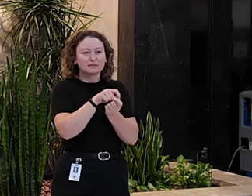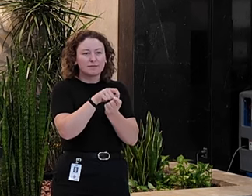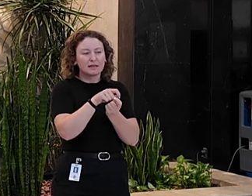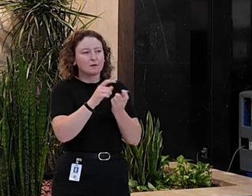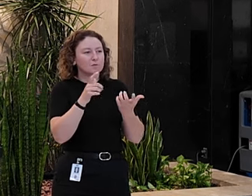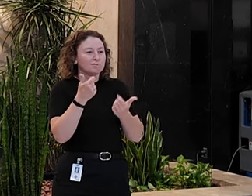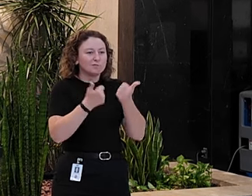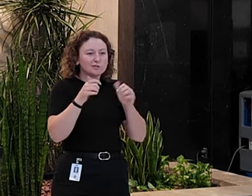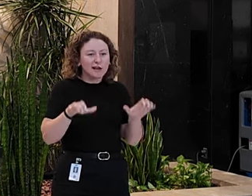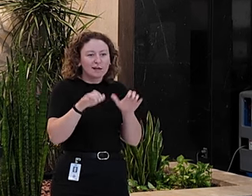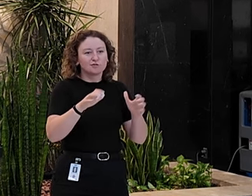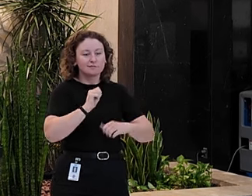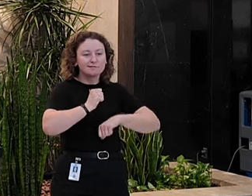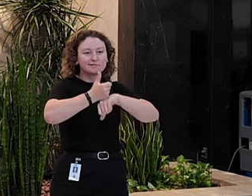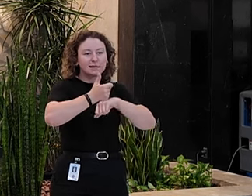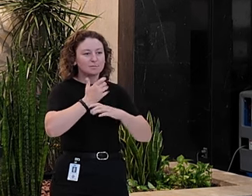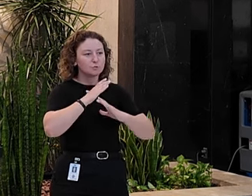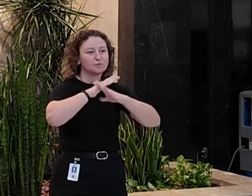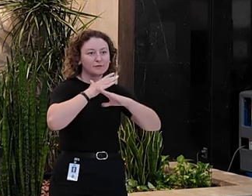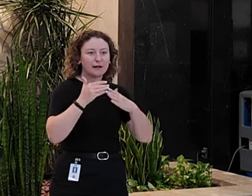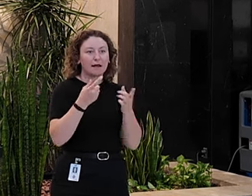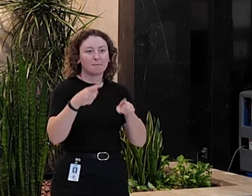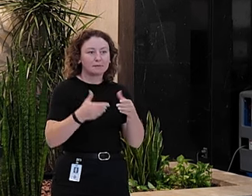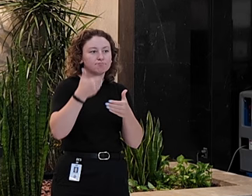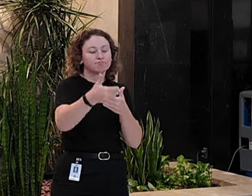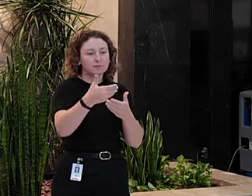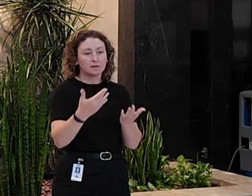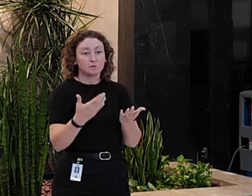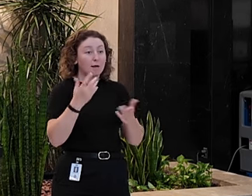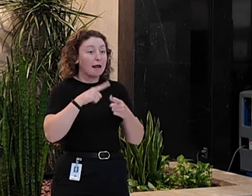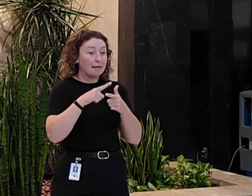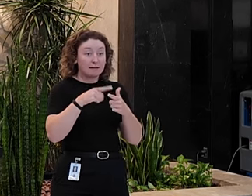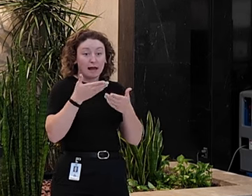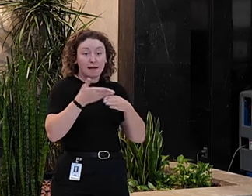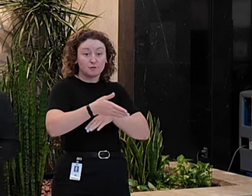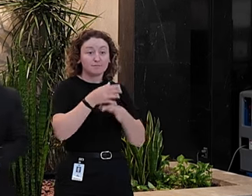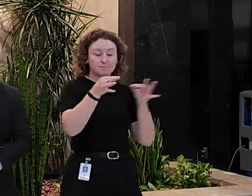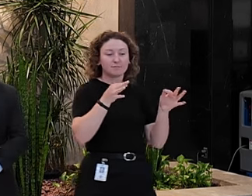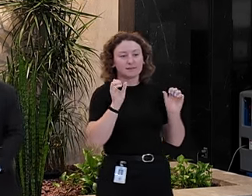to prevent that going forward, and then we can both take questions after that. Dr. Morris.